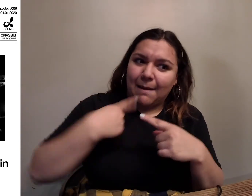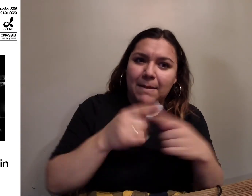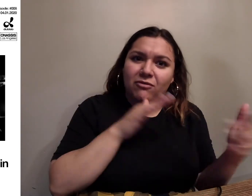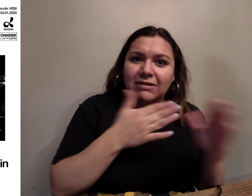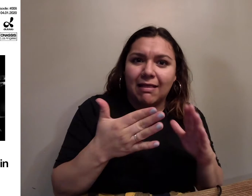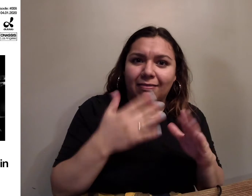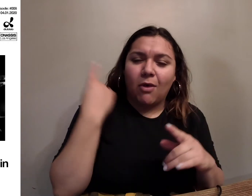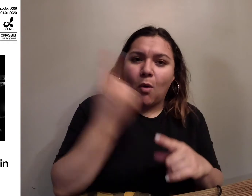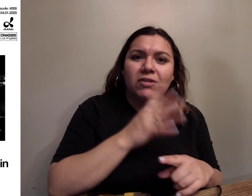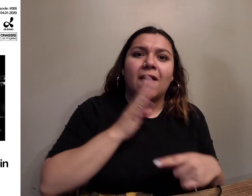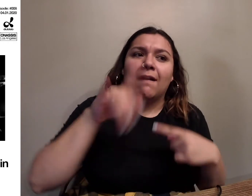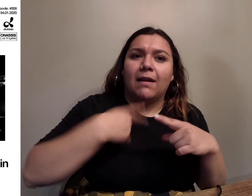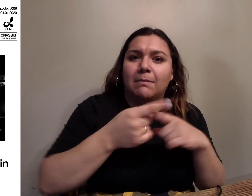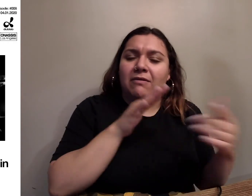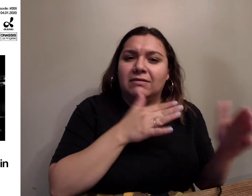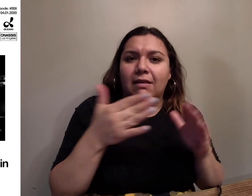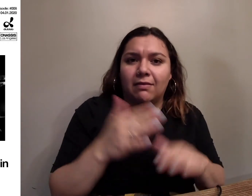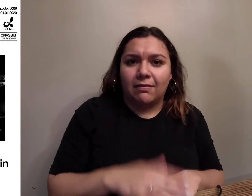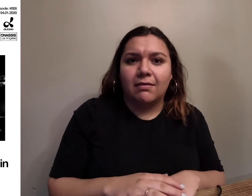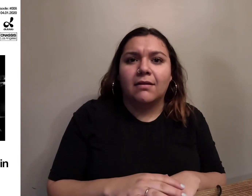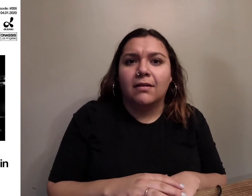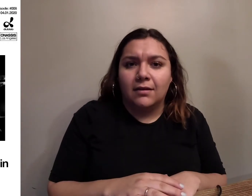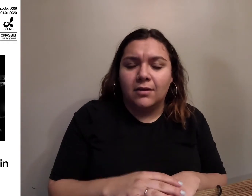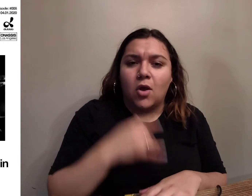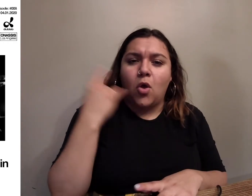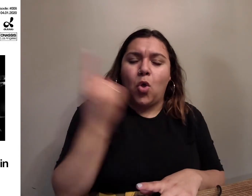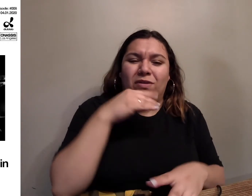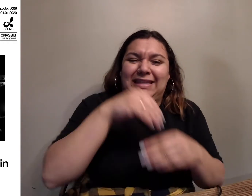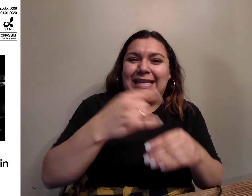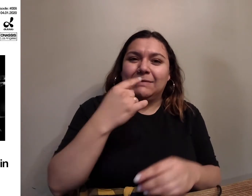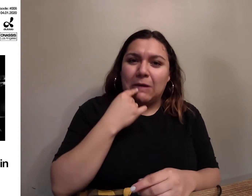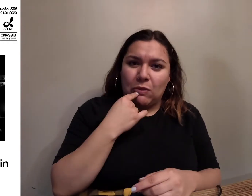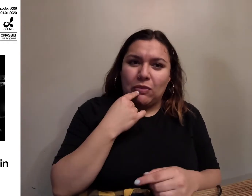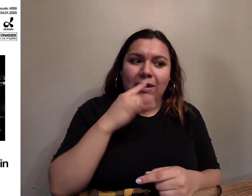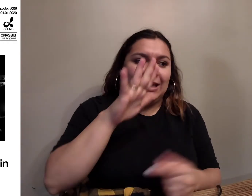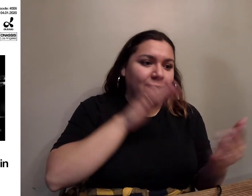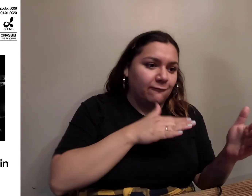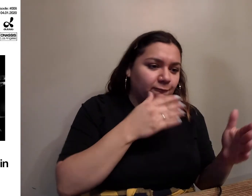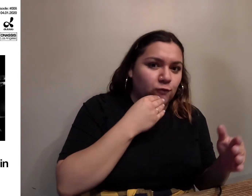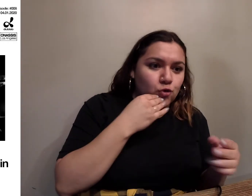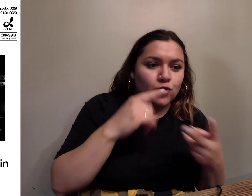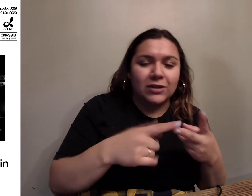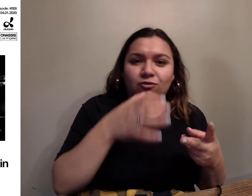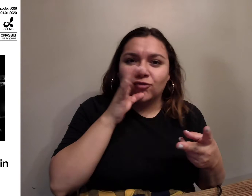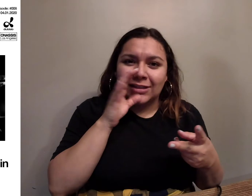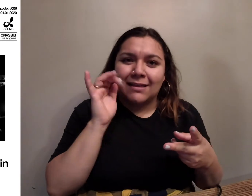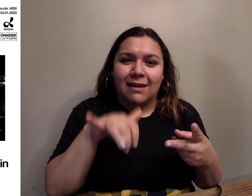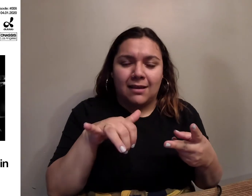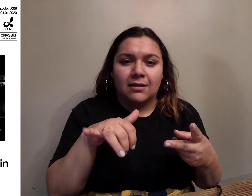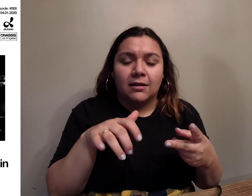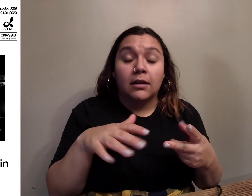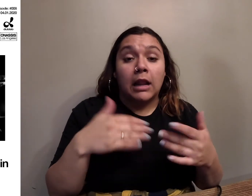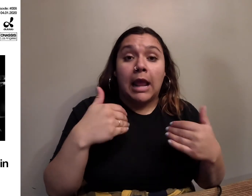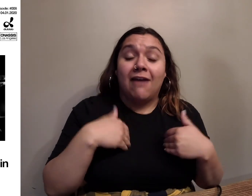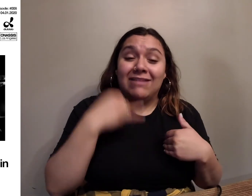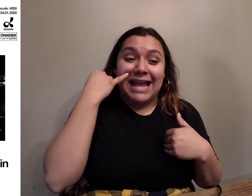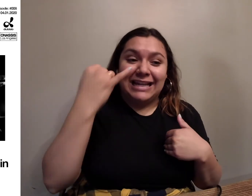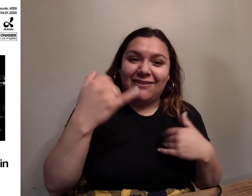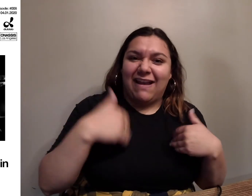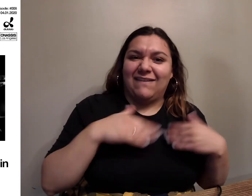in the food he eats, in the drink that he imbibes. And that idea of having death in your